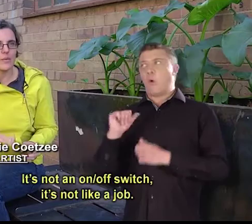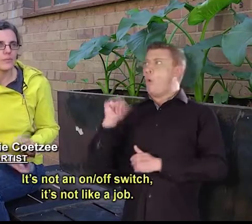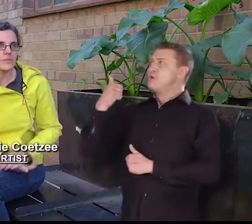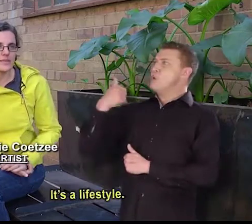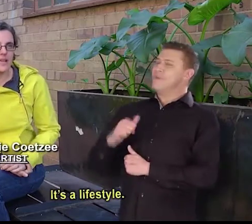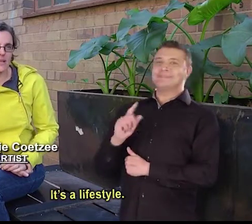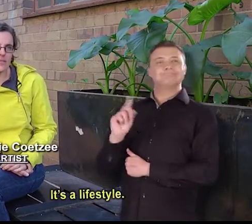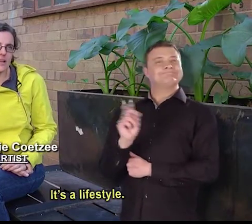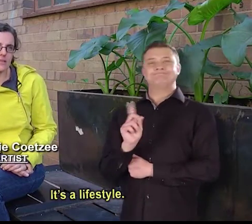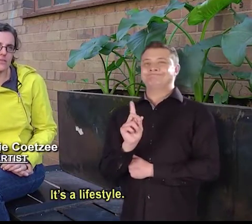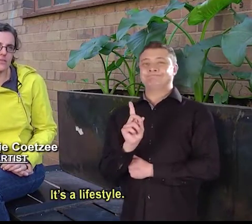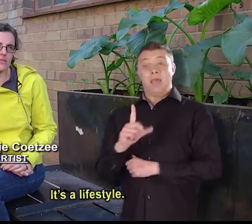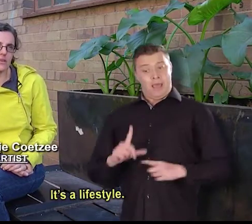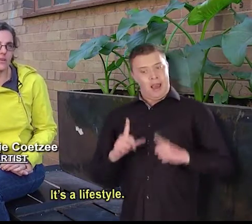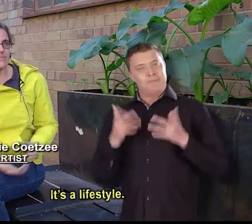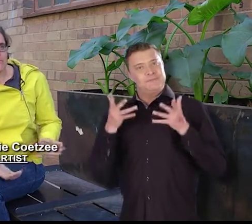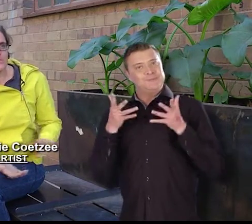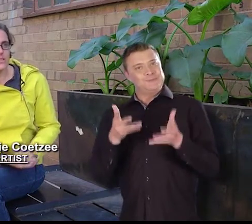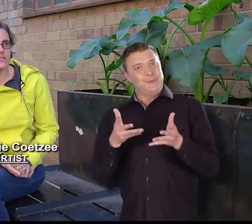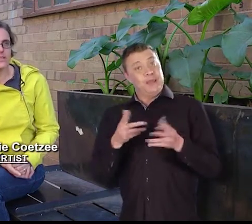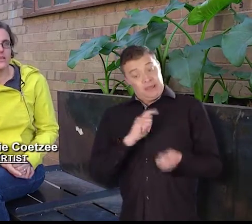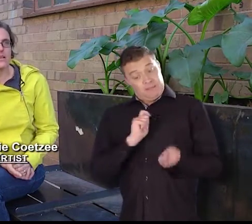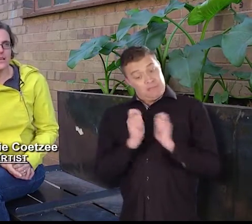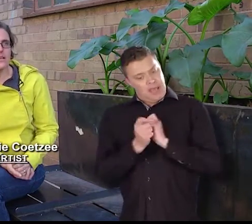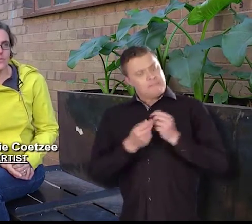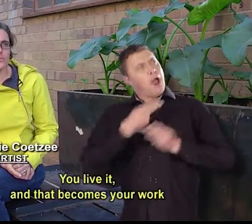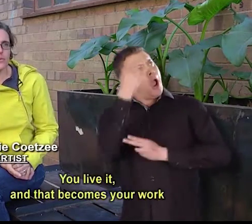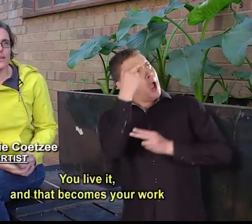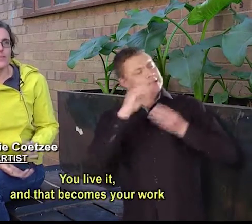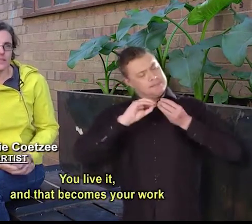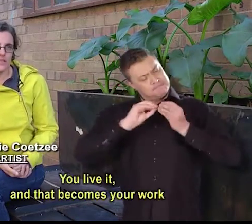a job. It's a lifestyle. So you've got to just,